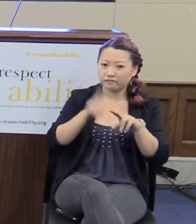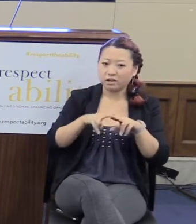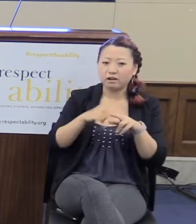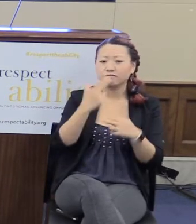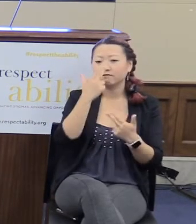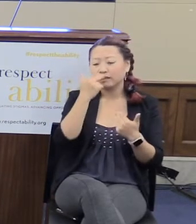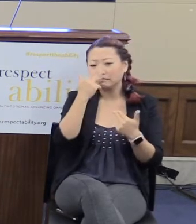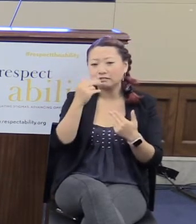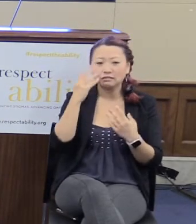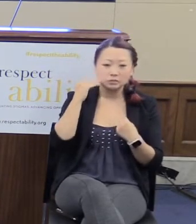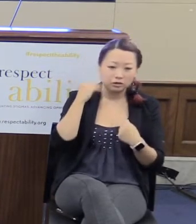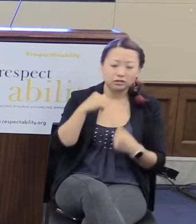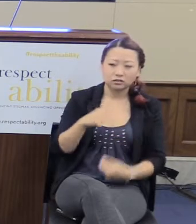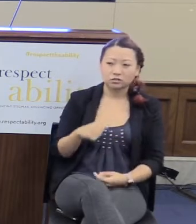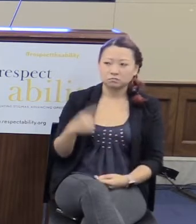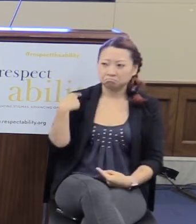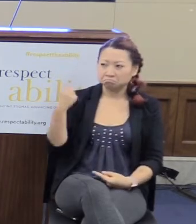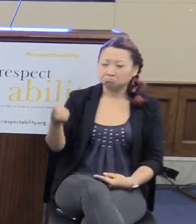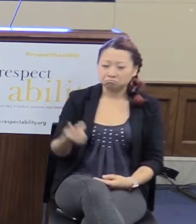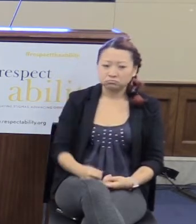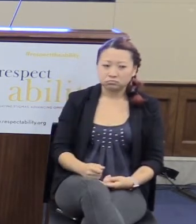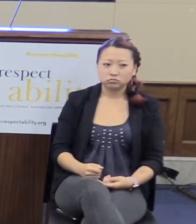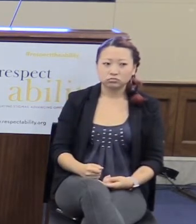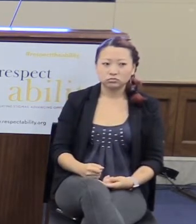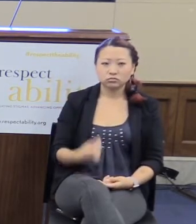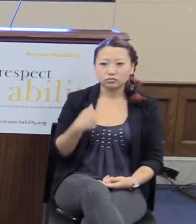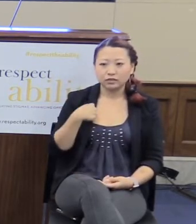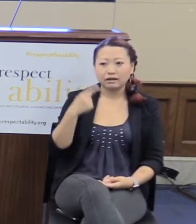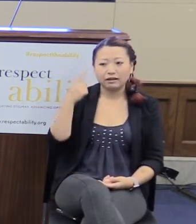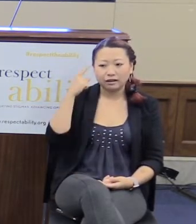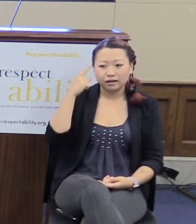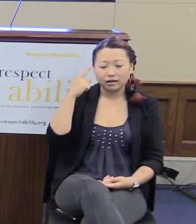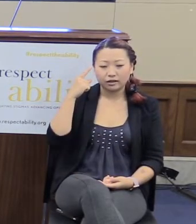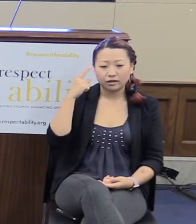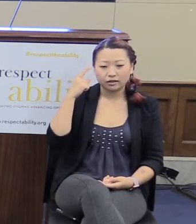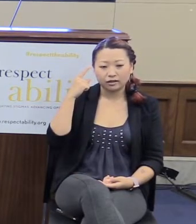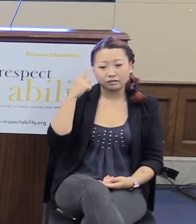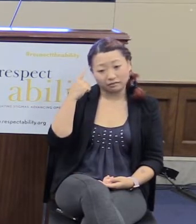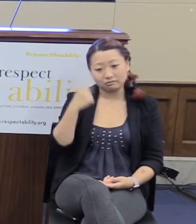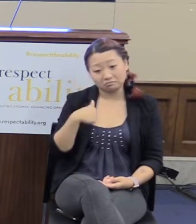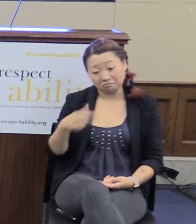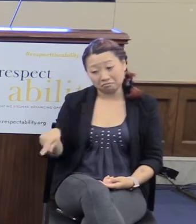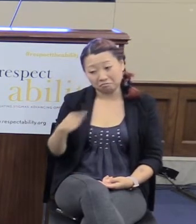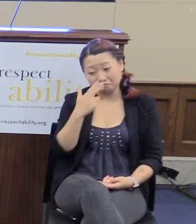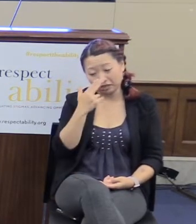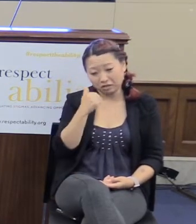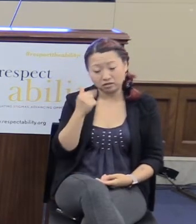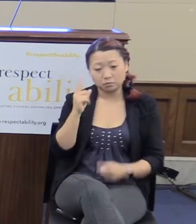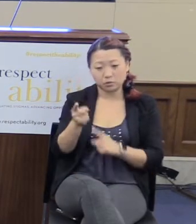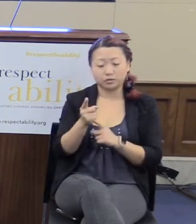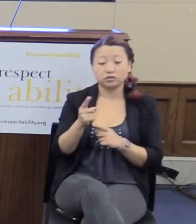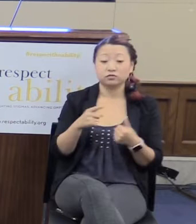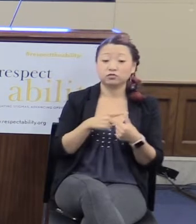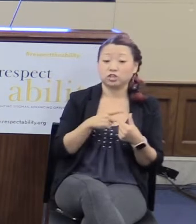lot of funny experiences to me. And at least I think that they're funny. The first one